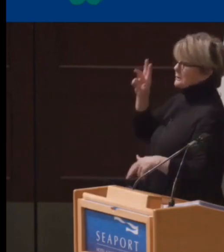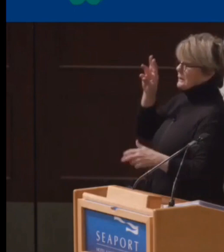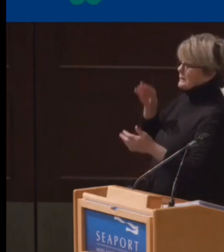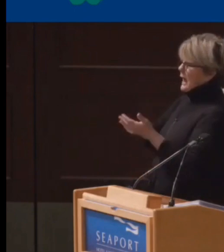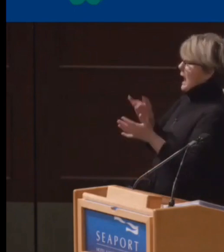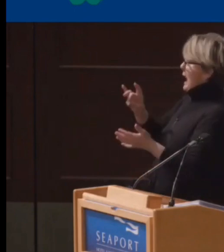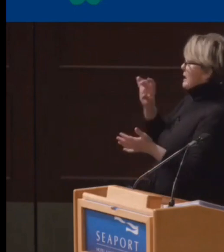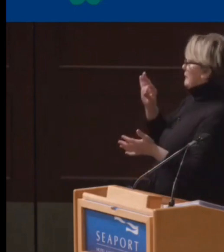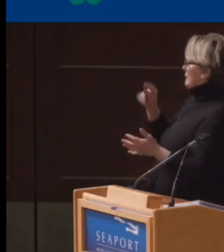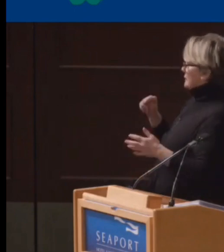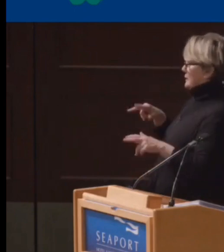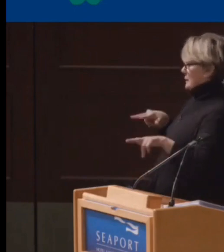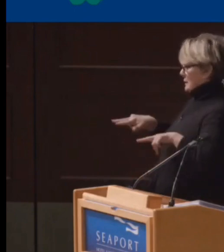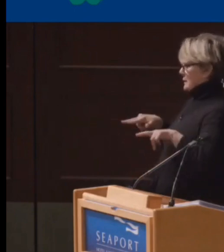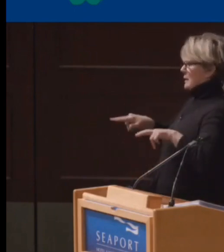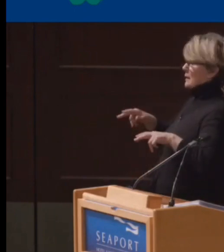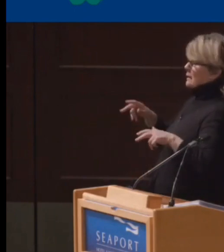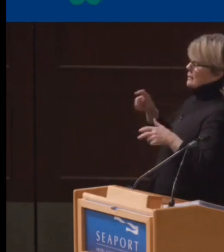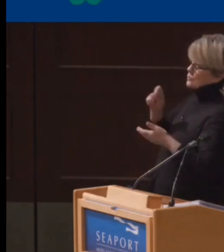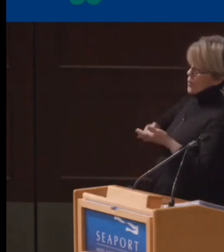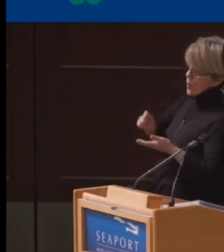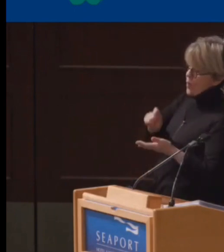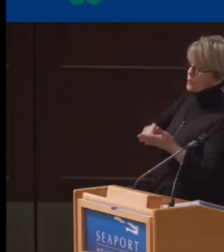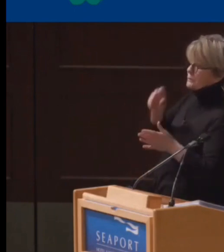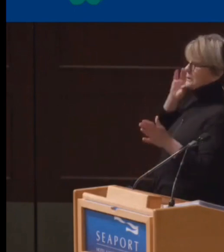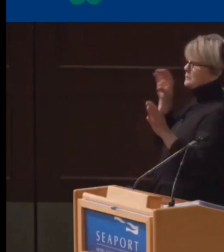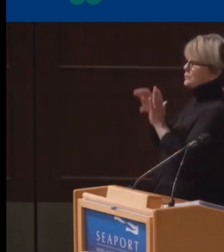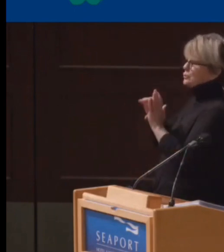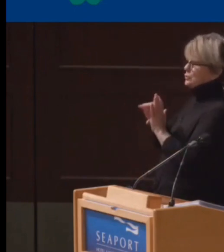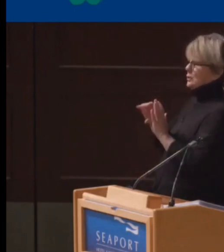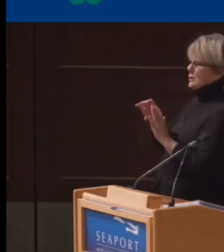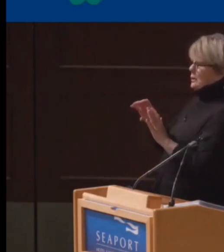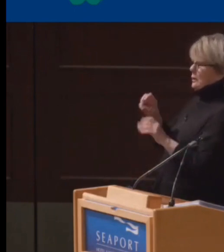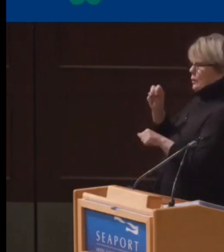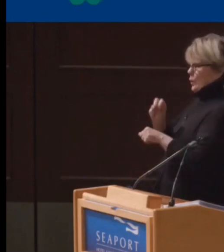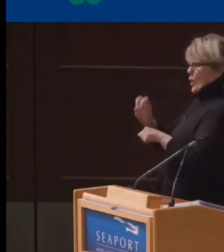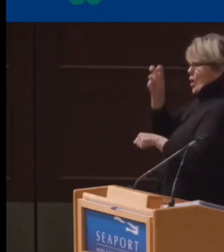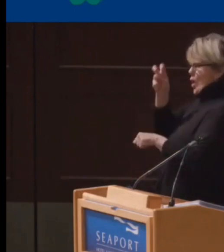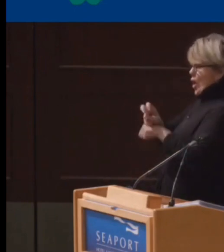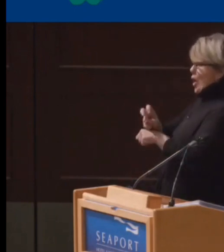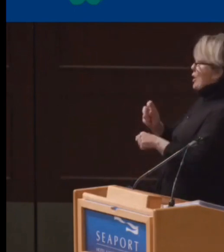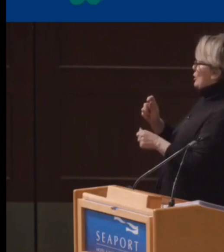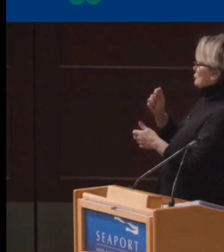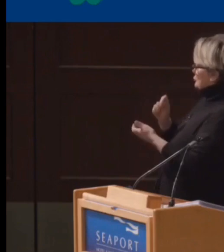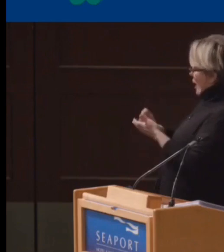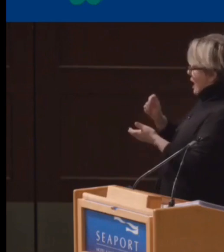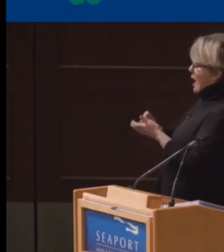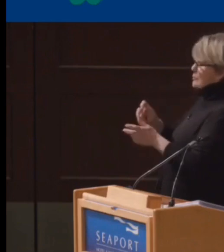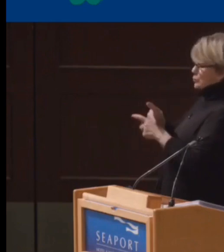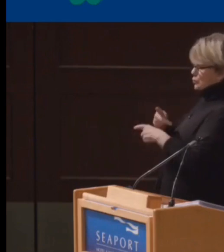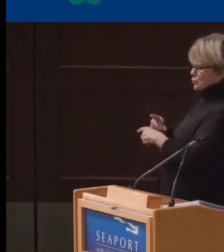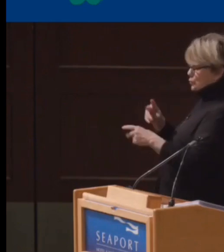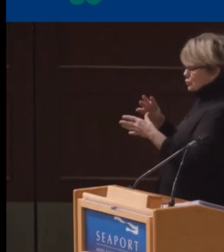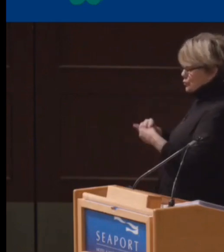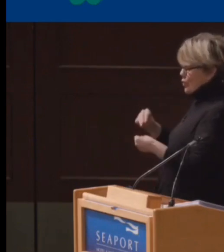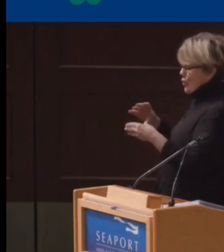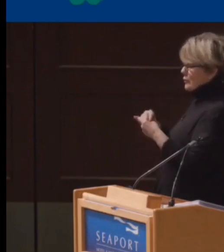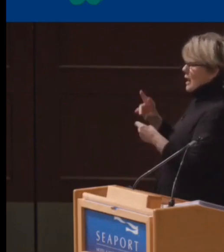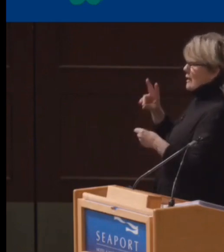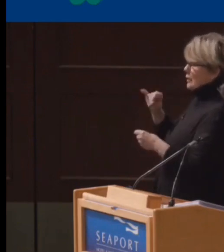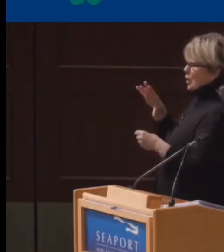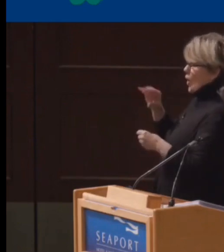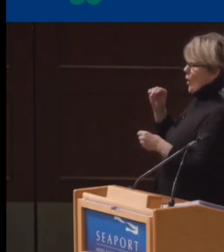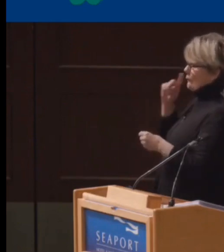and taking countless notes and pictures, I worked extremely hard to write and produce a story and video each